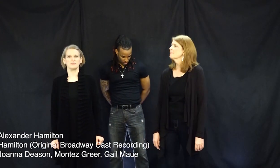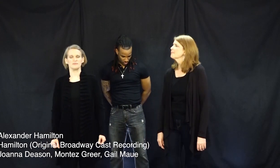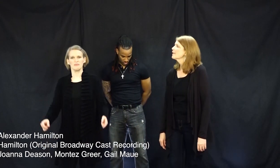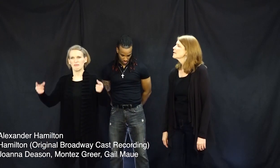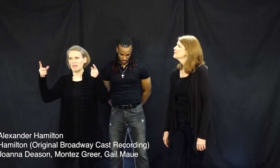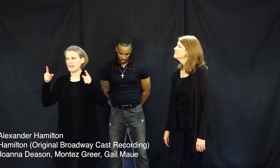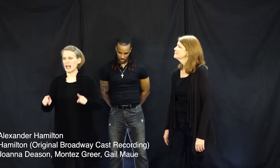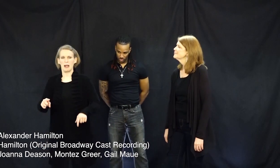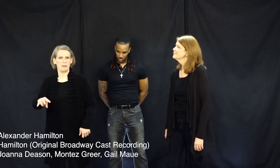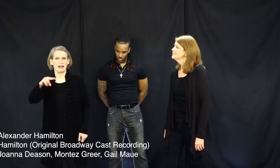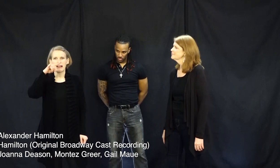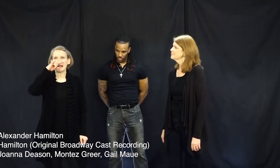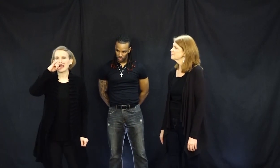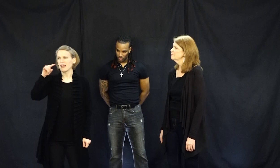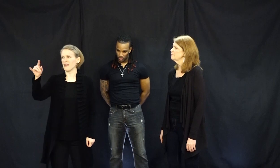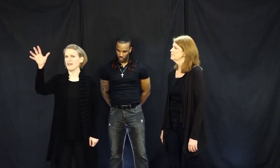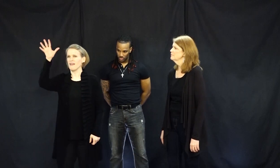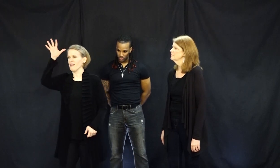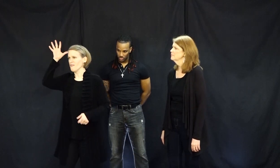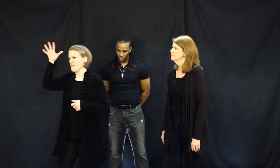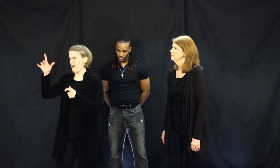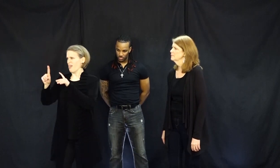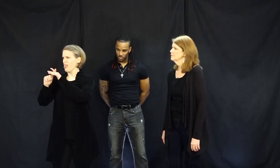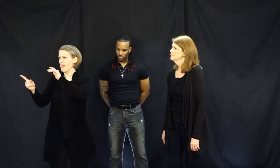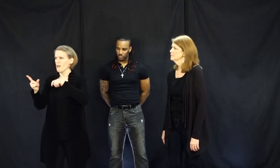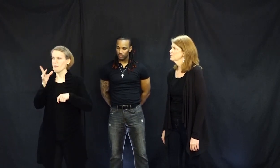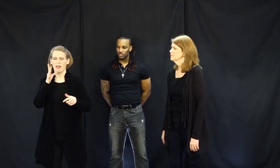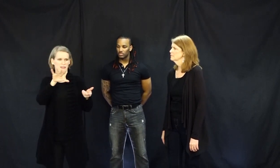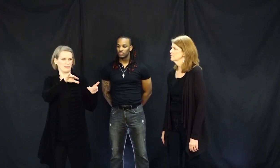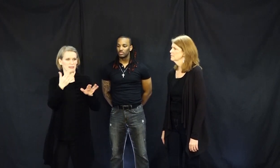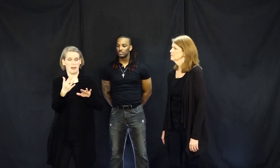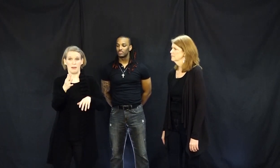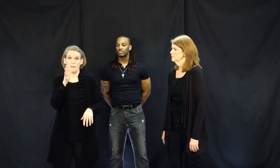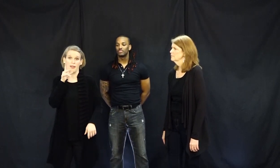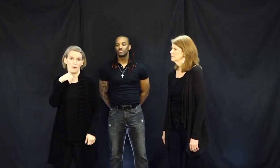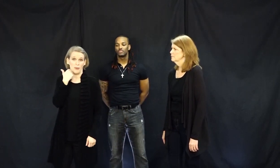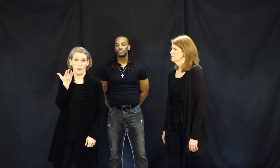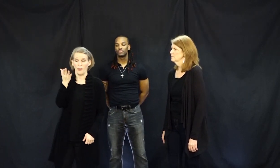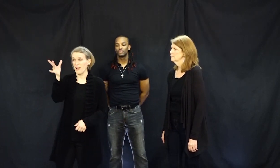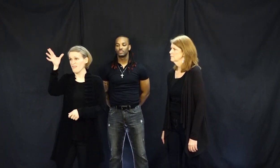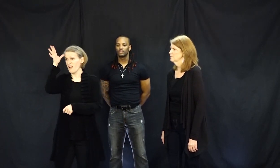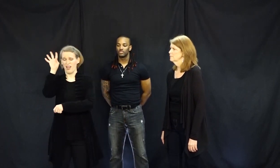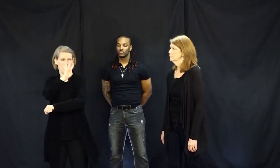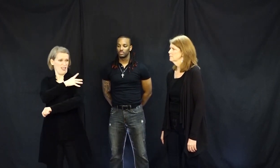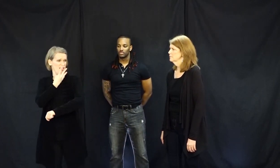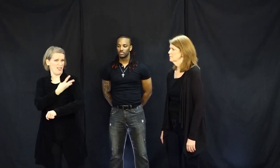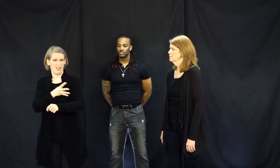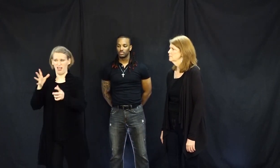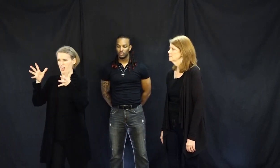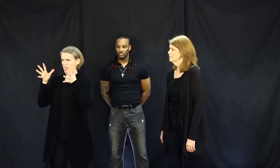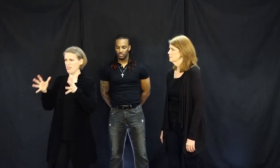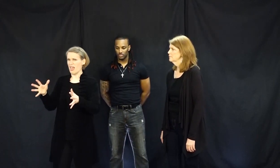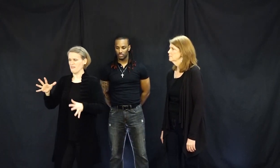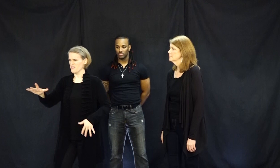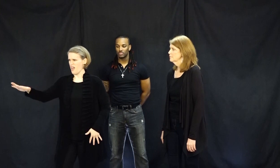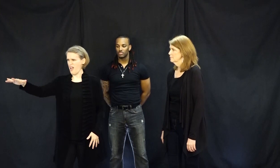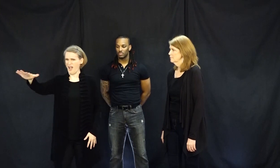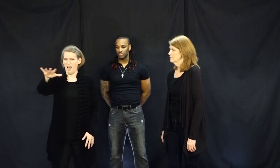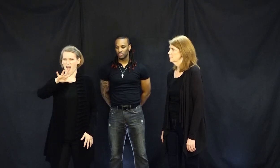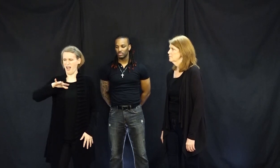How does a bastard, orphan, son of a whore and a Scotsman, dropped in the middle of a forgotten